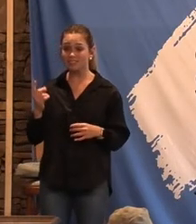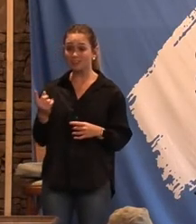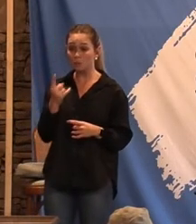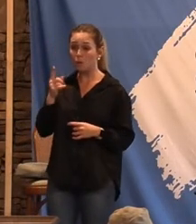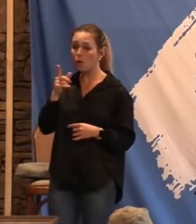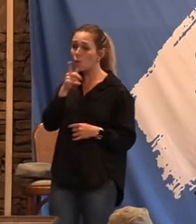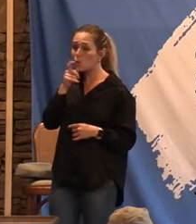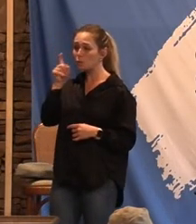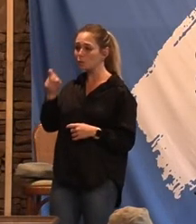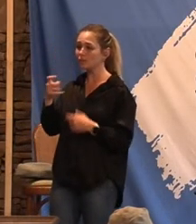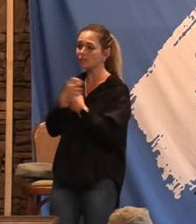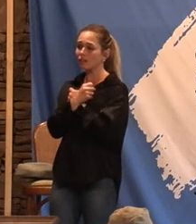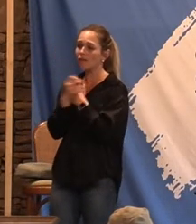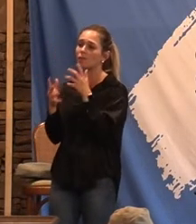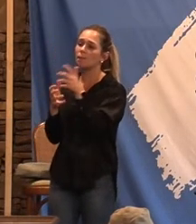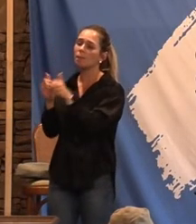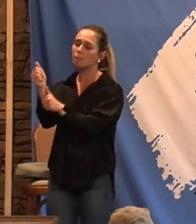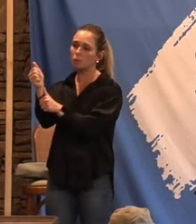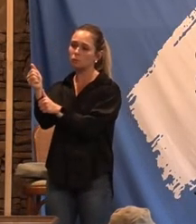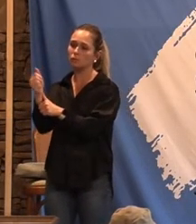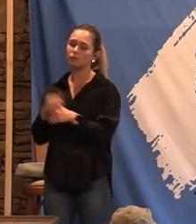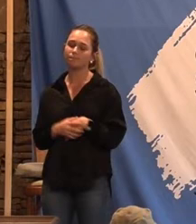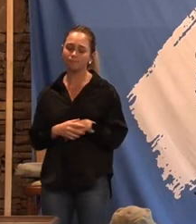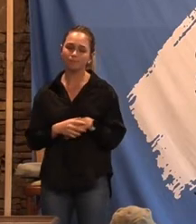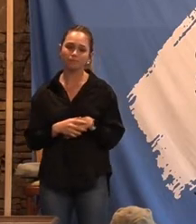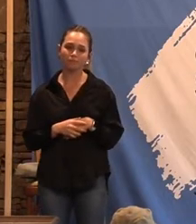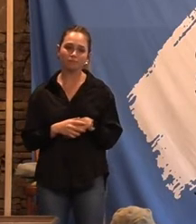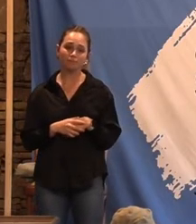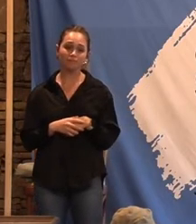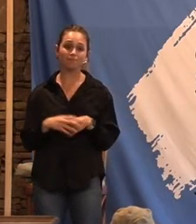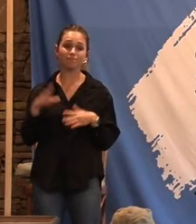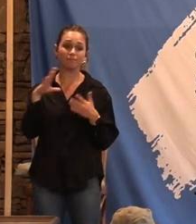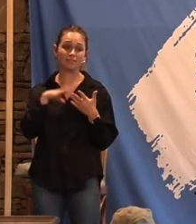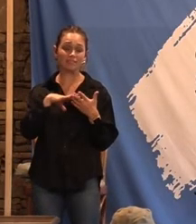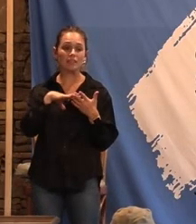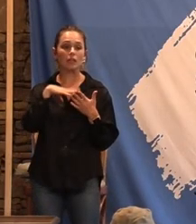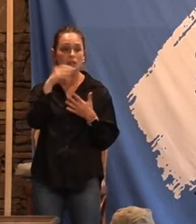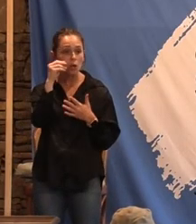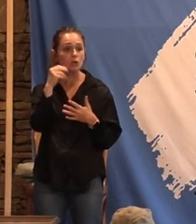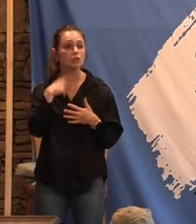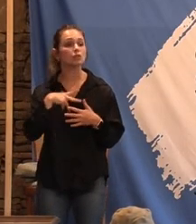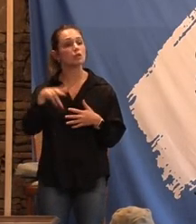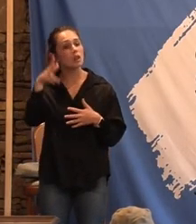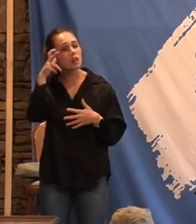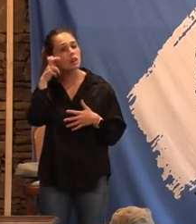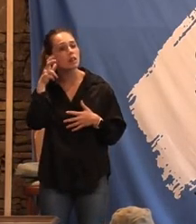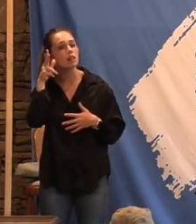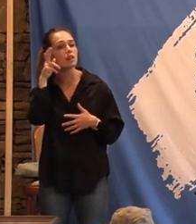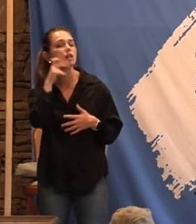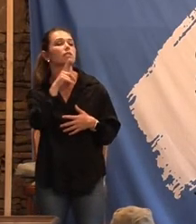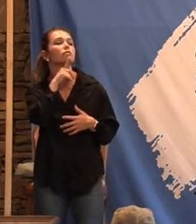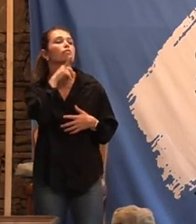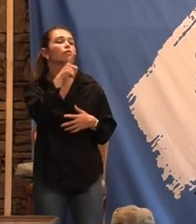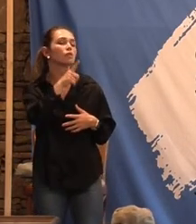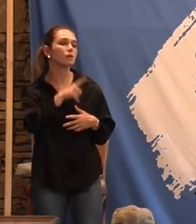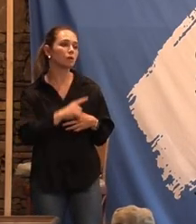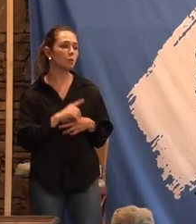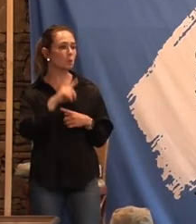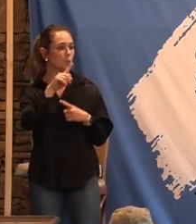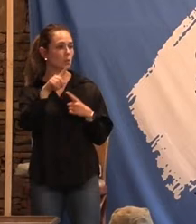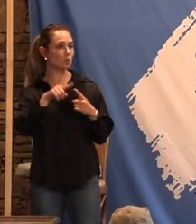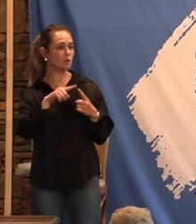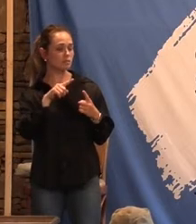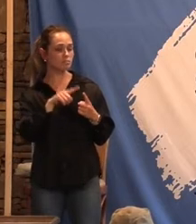ones that need love most. Learn to listen from deep inside when you